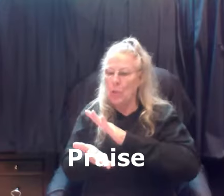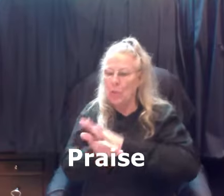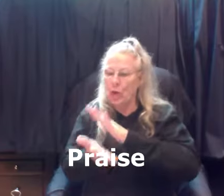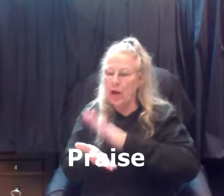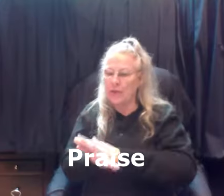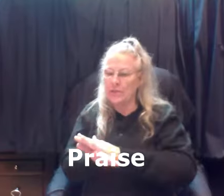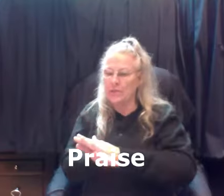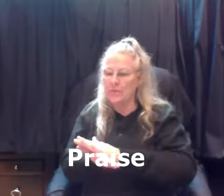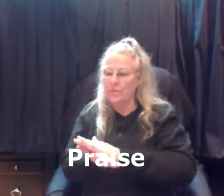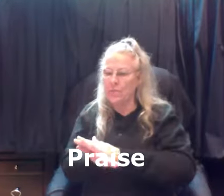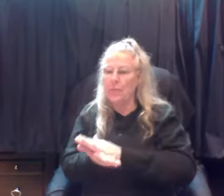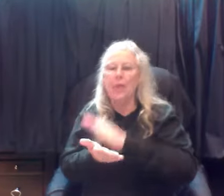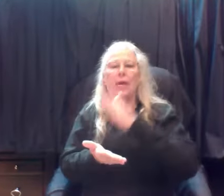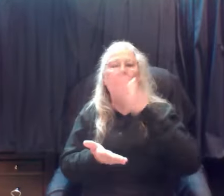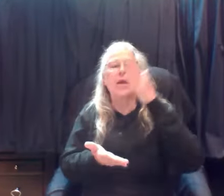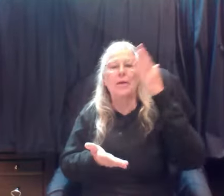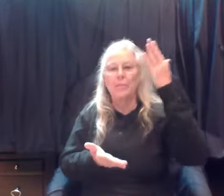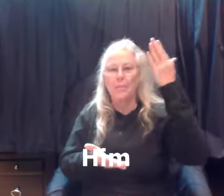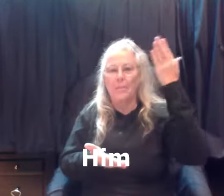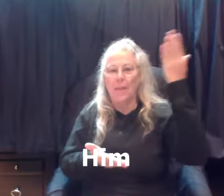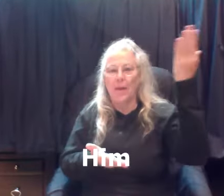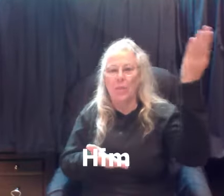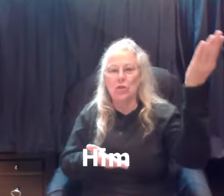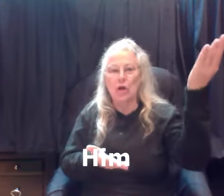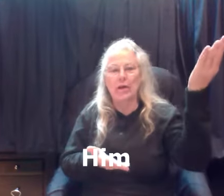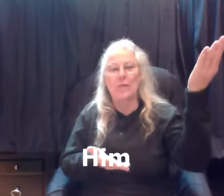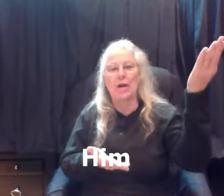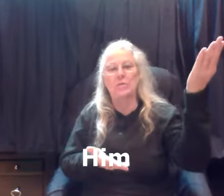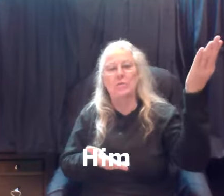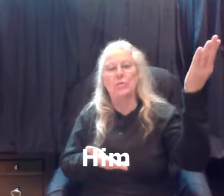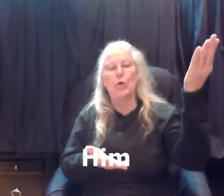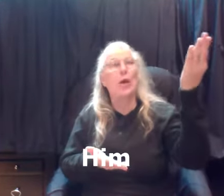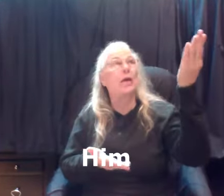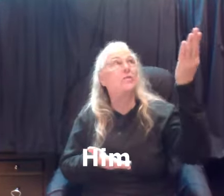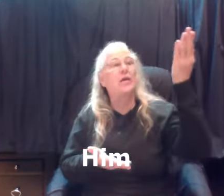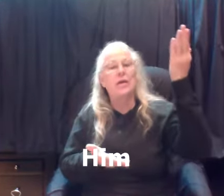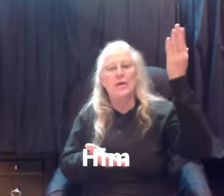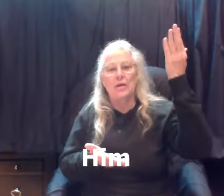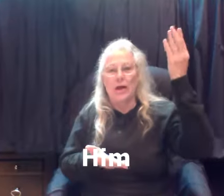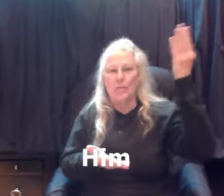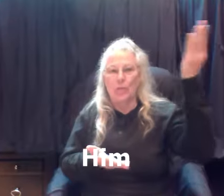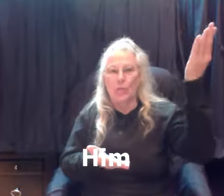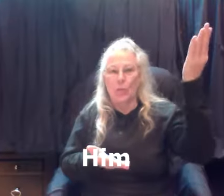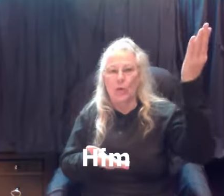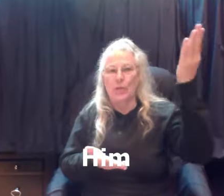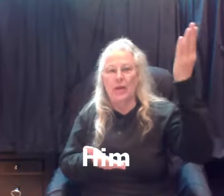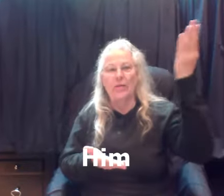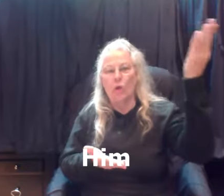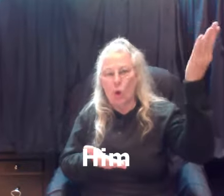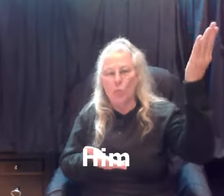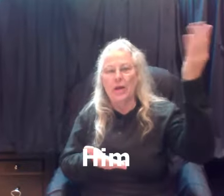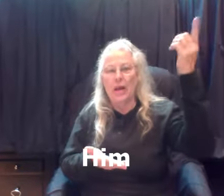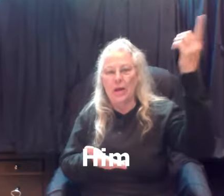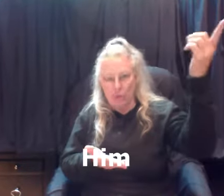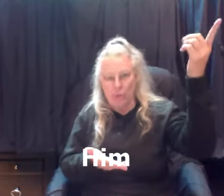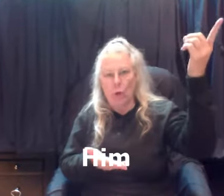Praise. Him. And we're talking about pronouns. Would be either open hand or point